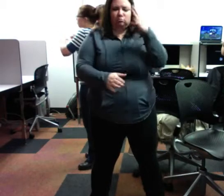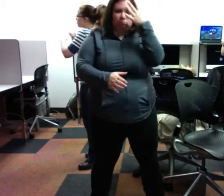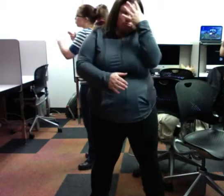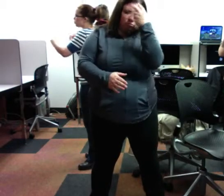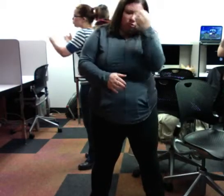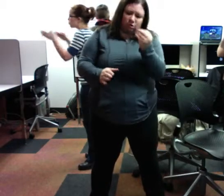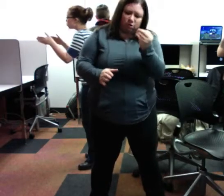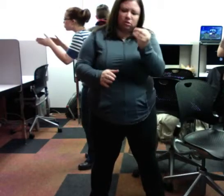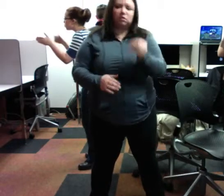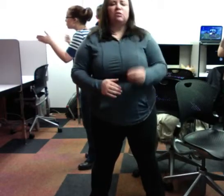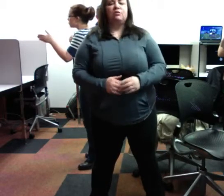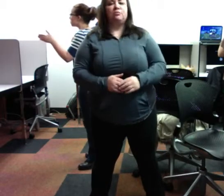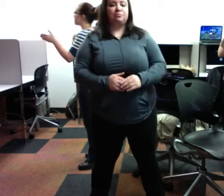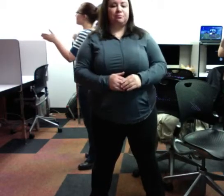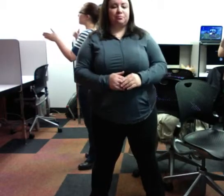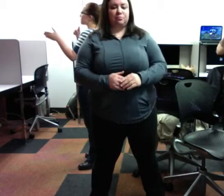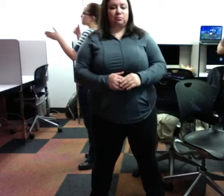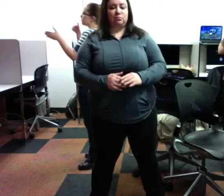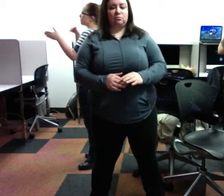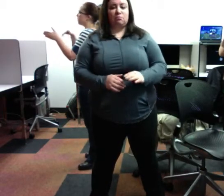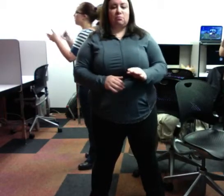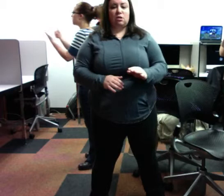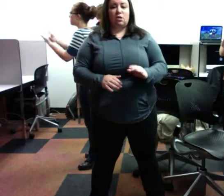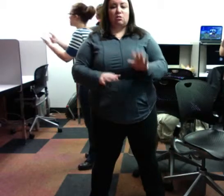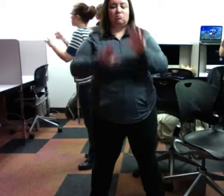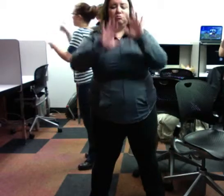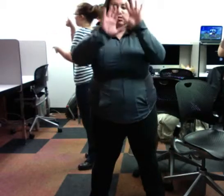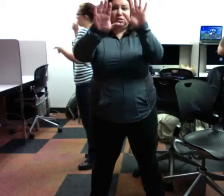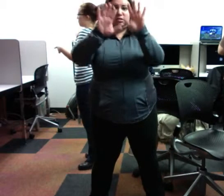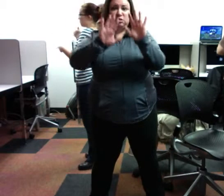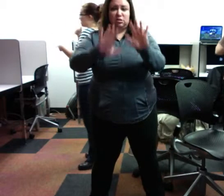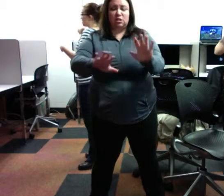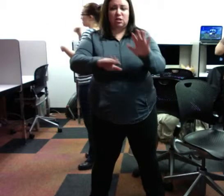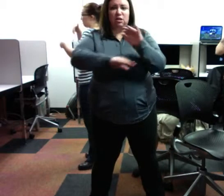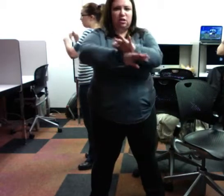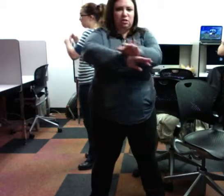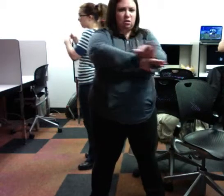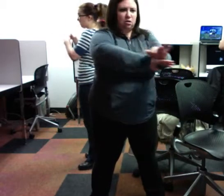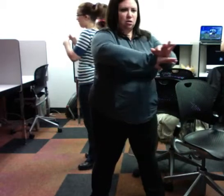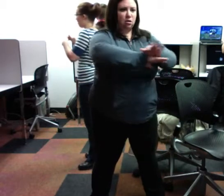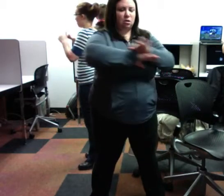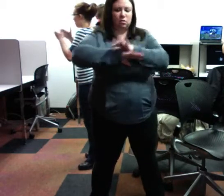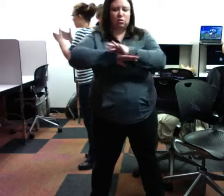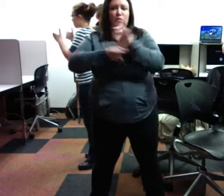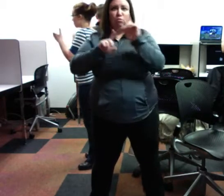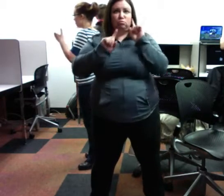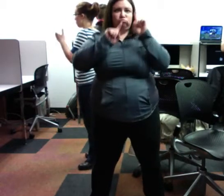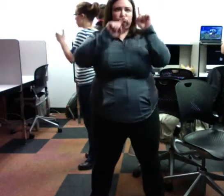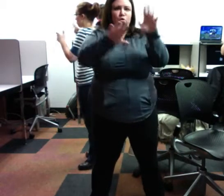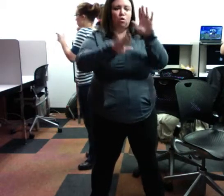7 miles across town every Sunday night to get one good meal a week at the Hare Krishna temple. I loved